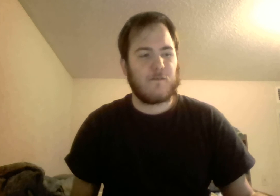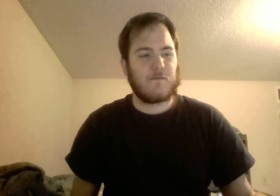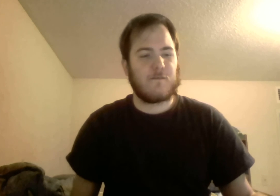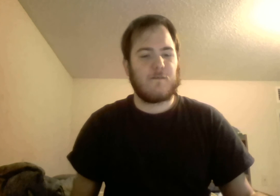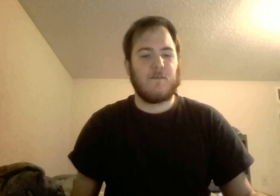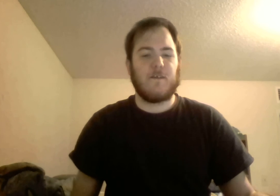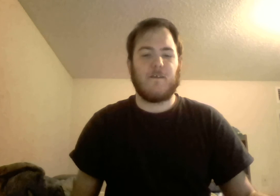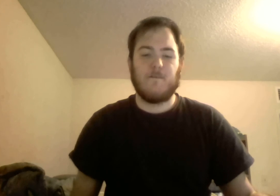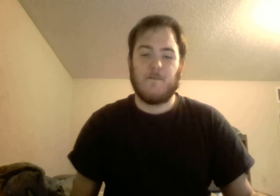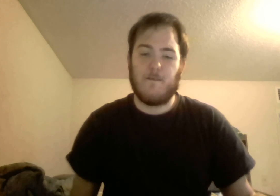No.